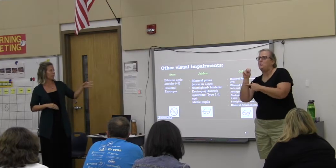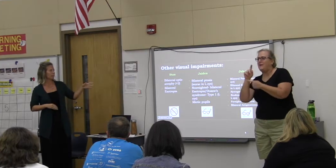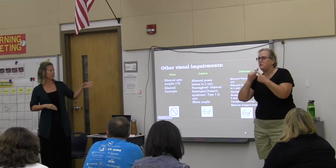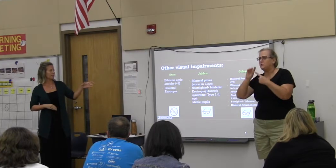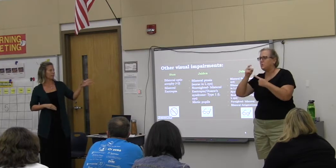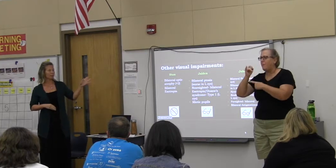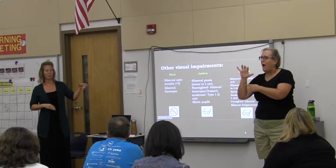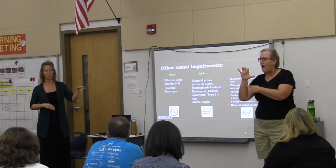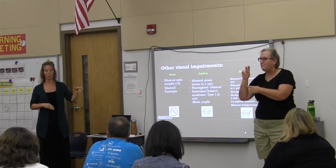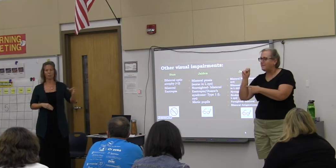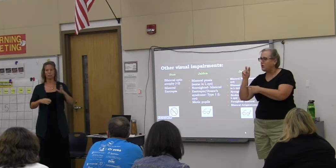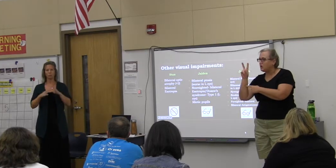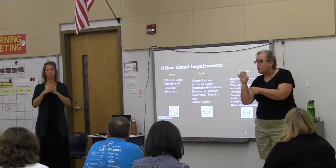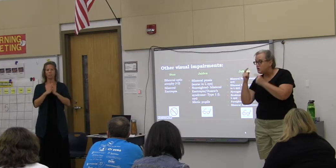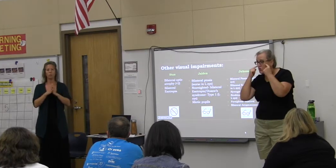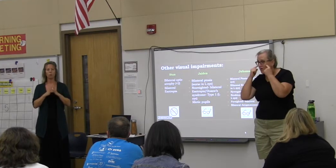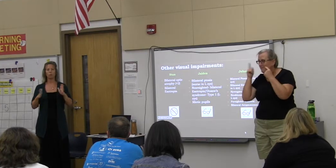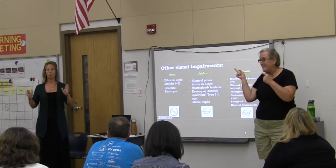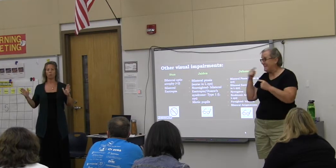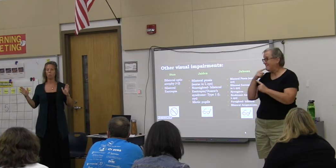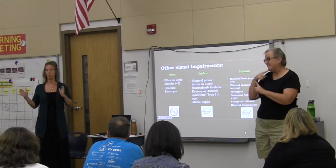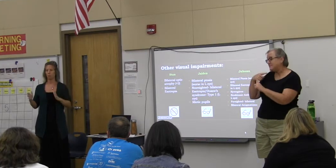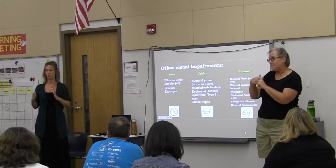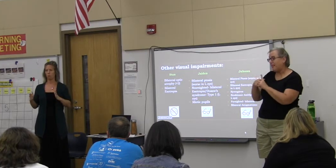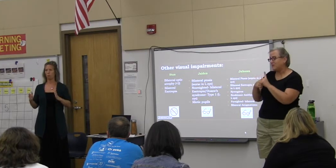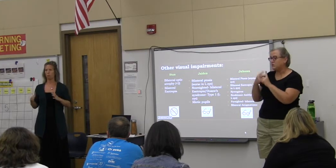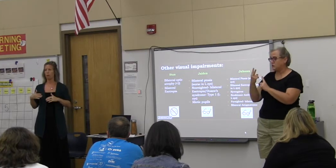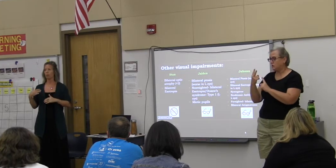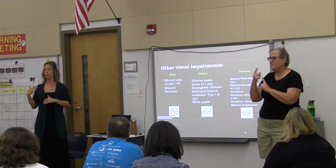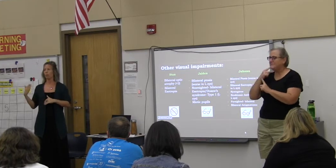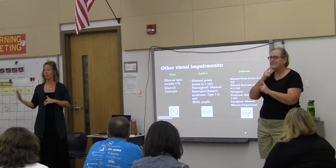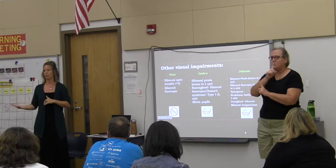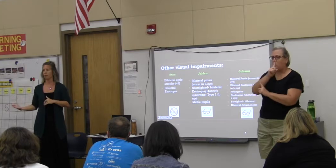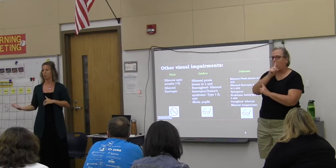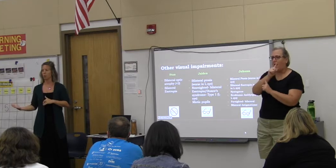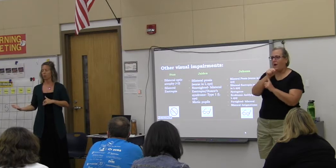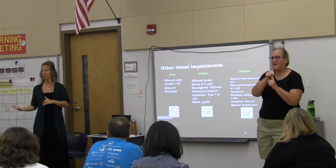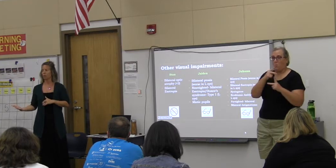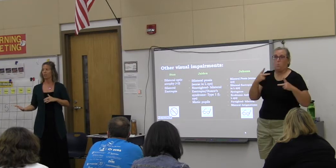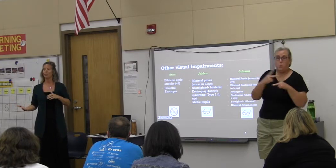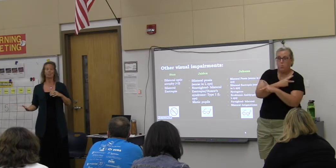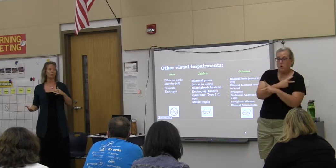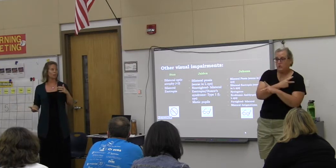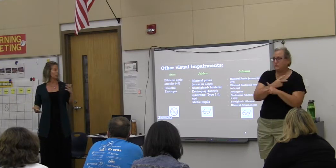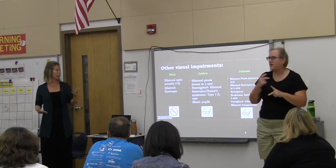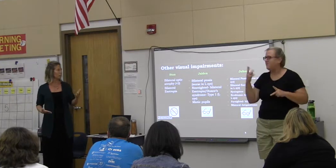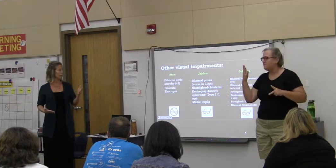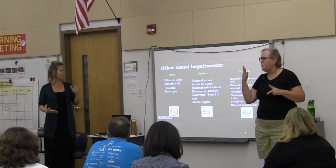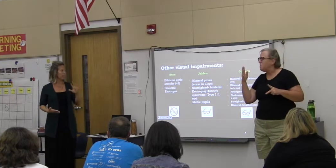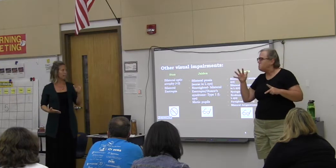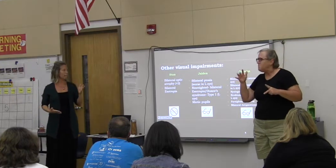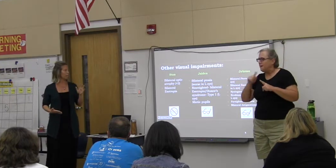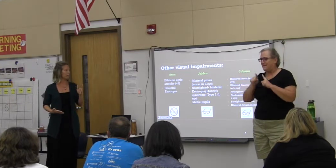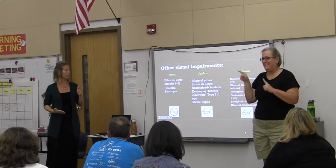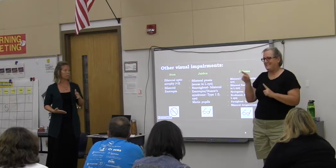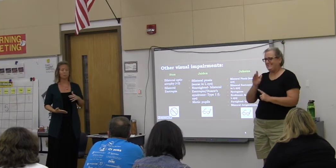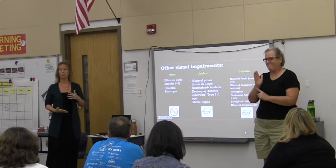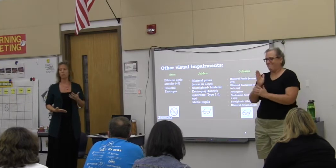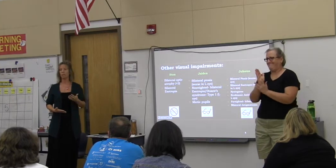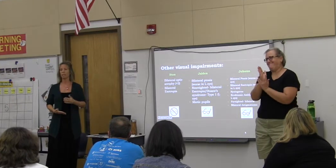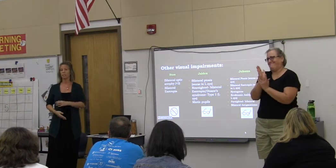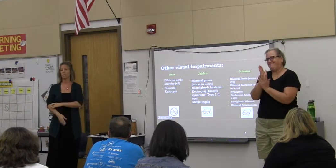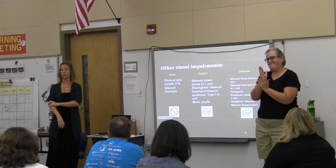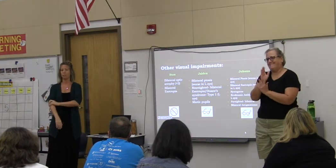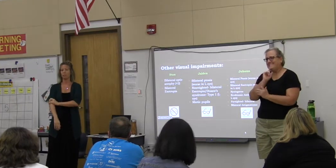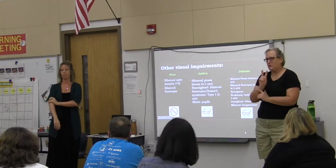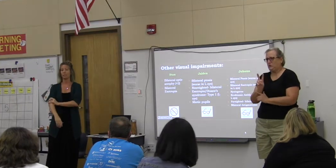you can see here it says a +2. It normally goes from 1 to 4, 1 being the very worst. So you can imagine he's kind of right in the middle.